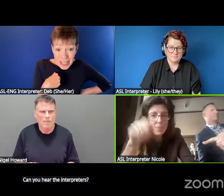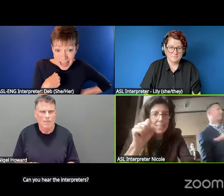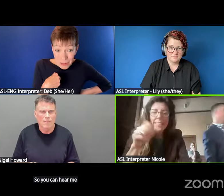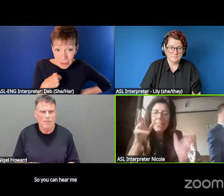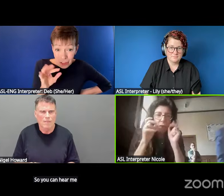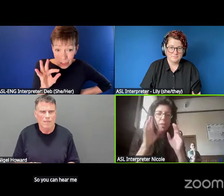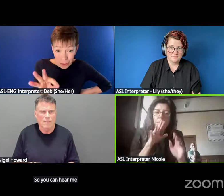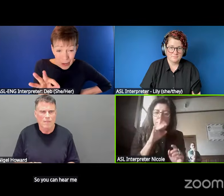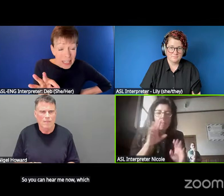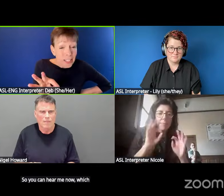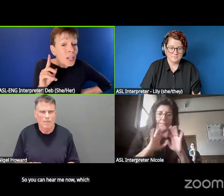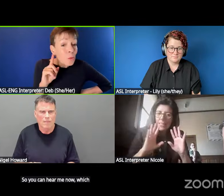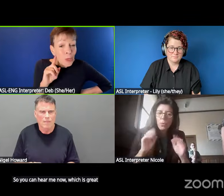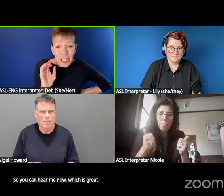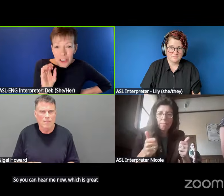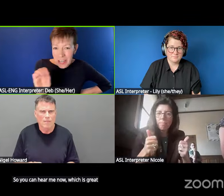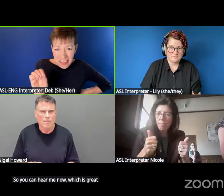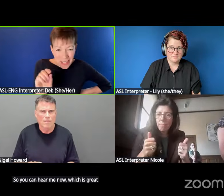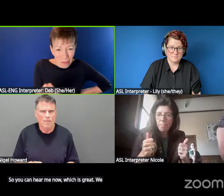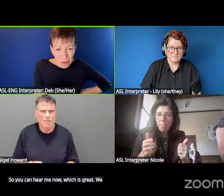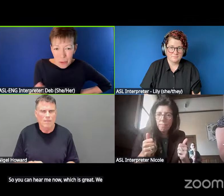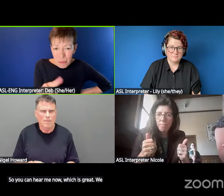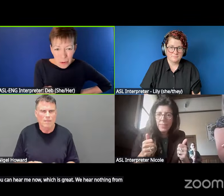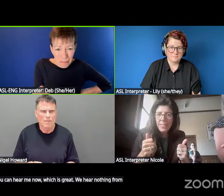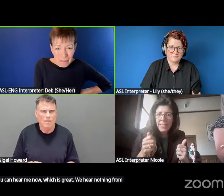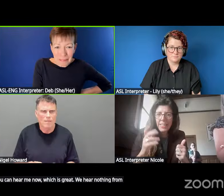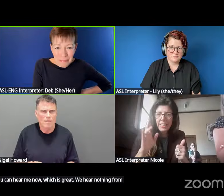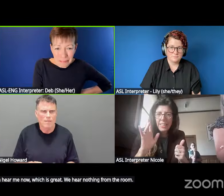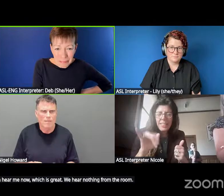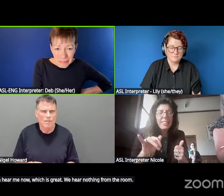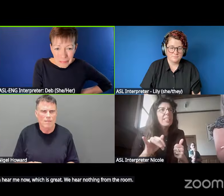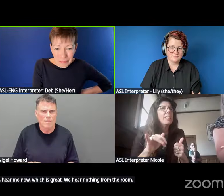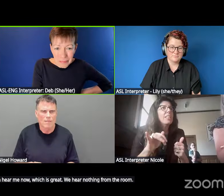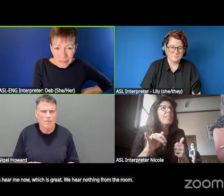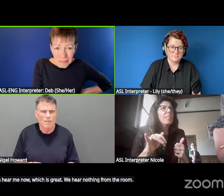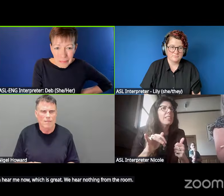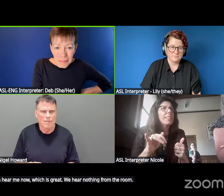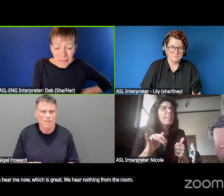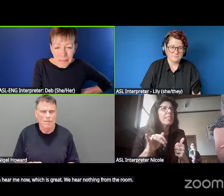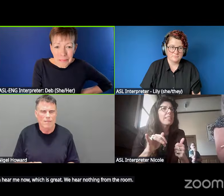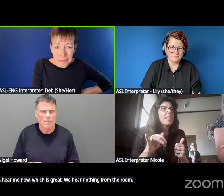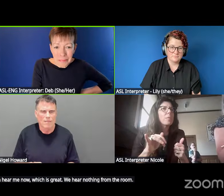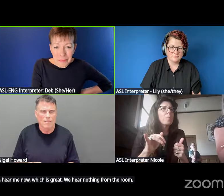hear me now, which is great. We hear nothing from the room.